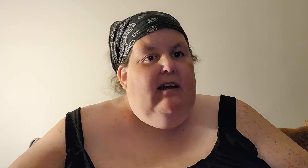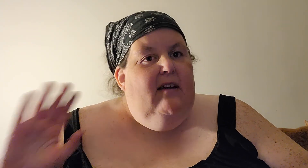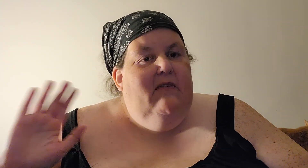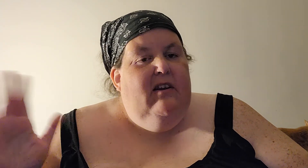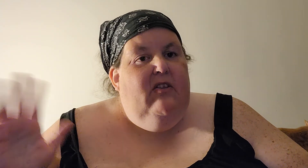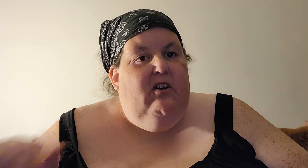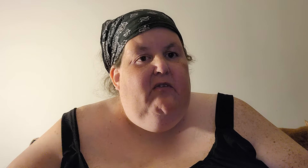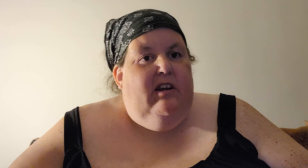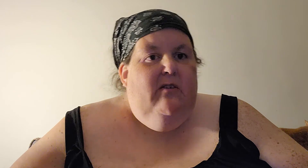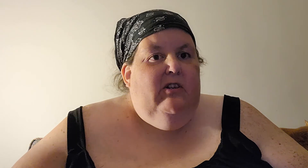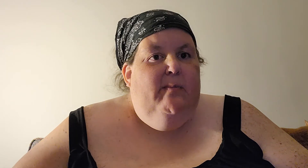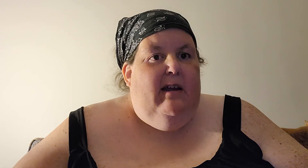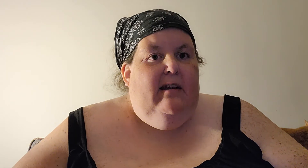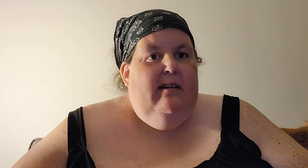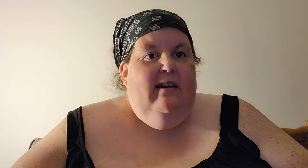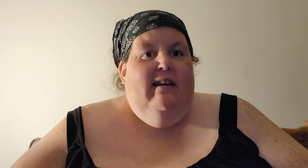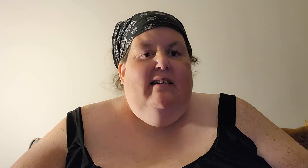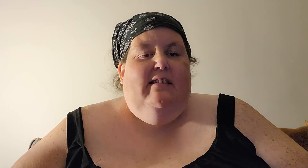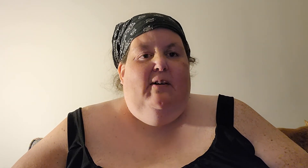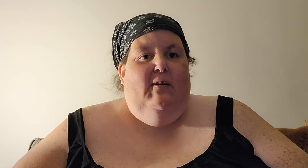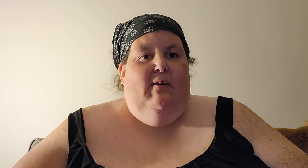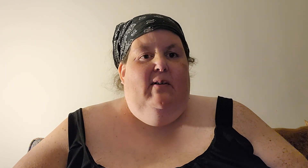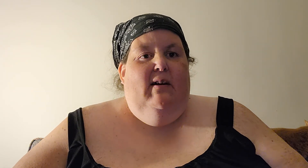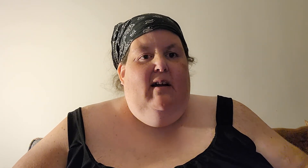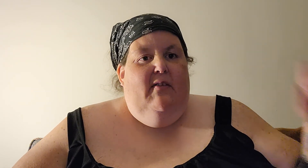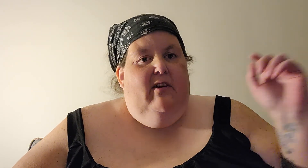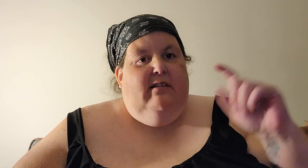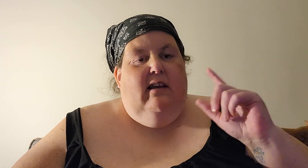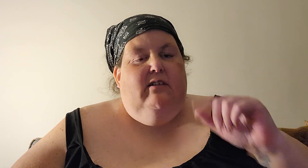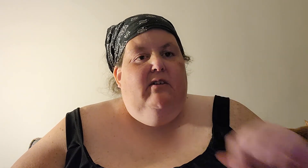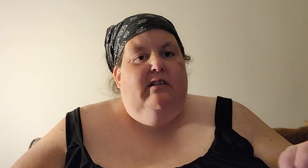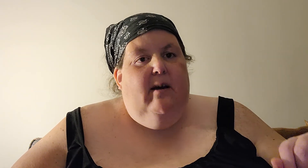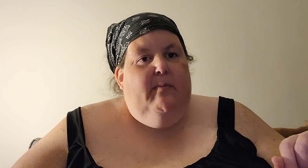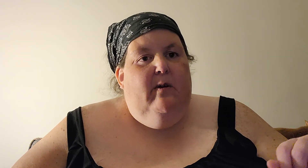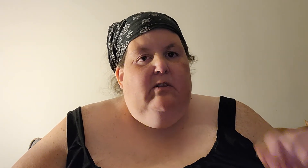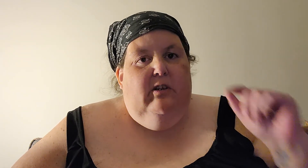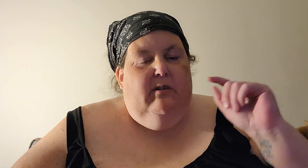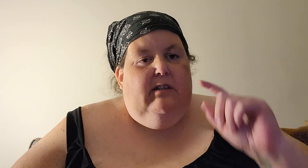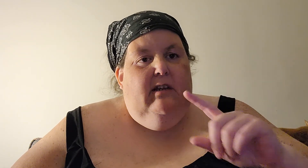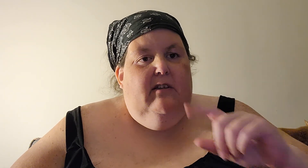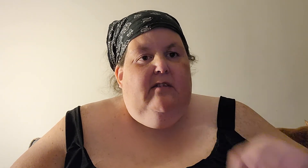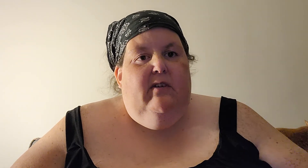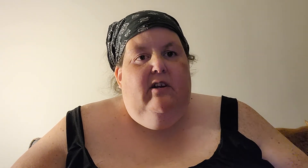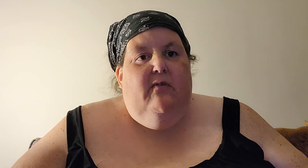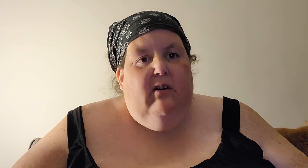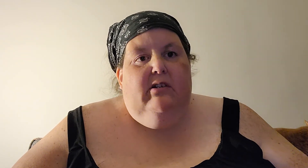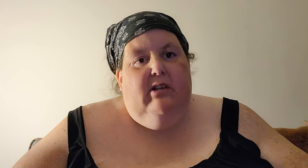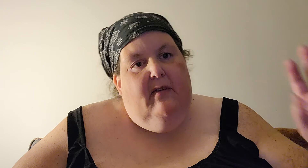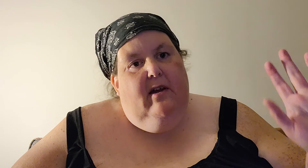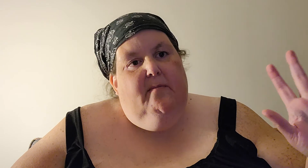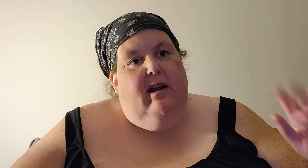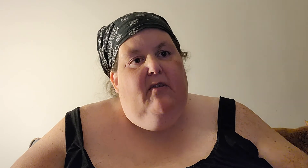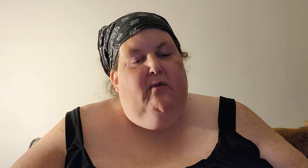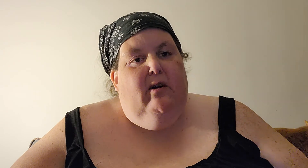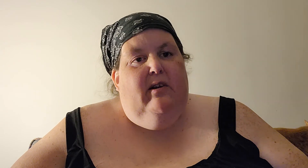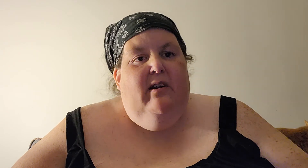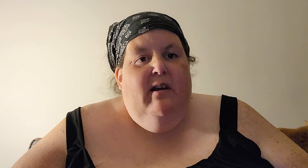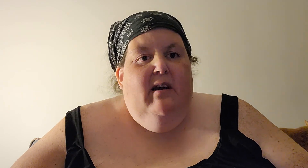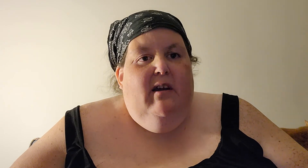have another video to make. So this, as soon as it uploads, you will see this video first, and then my other one